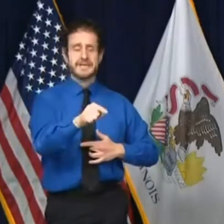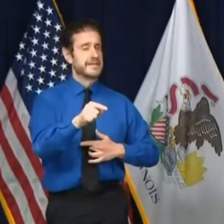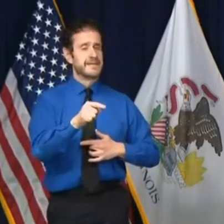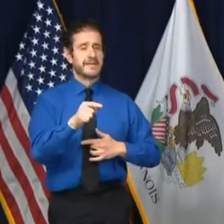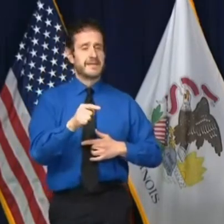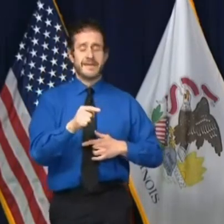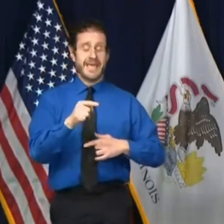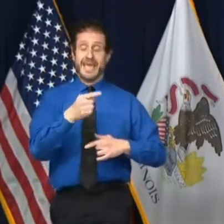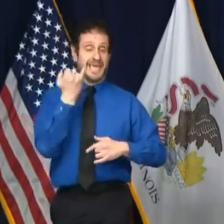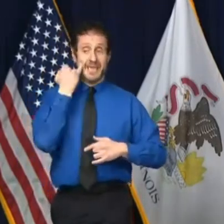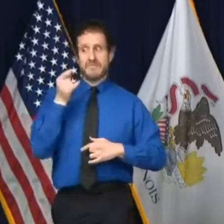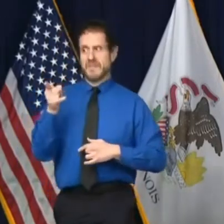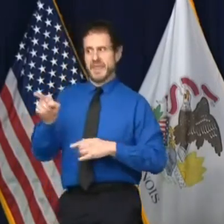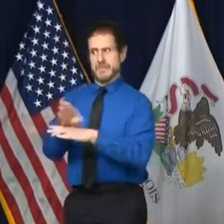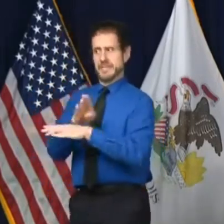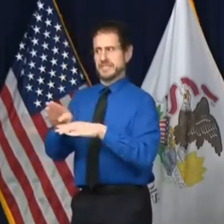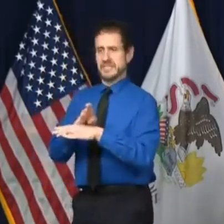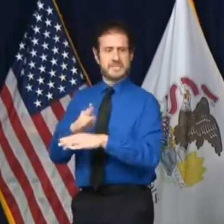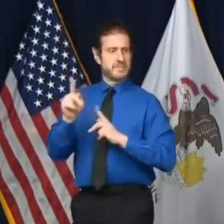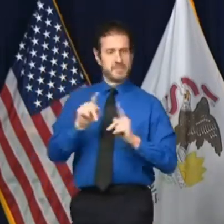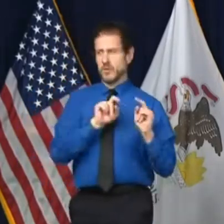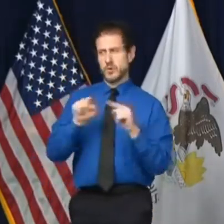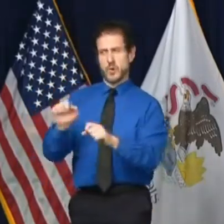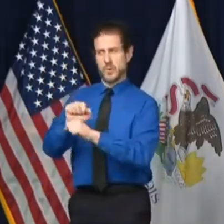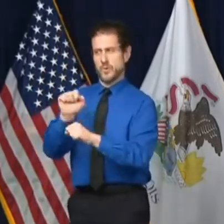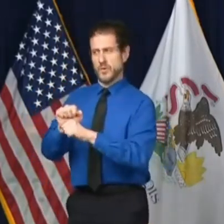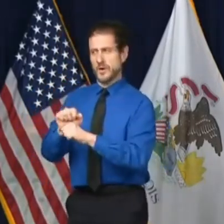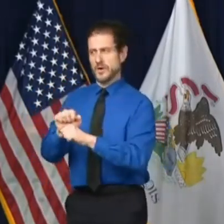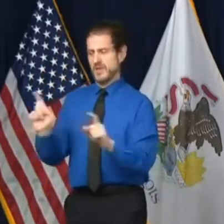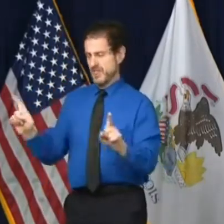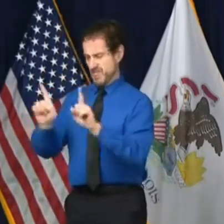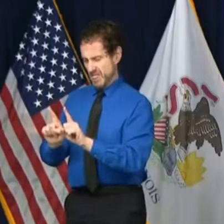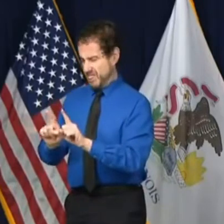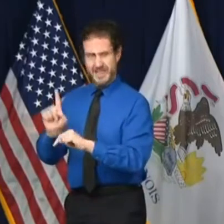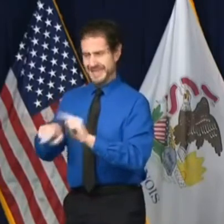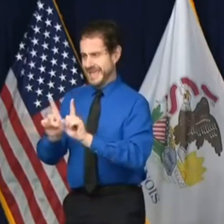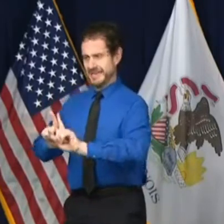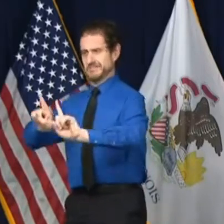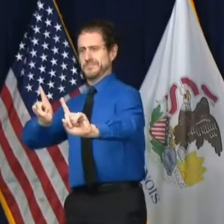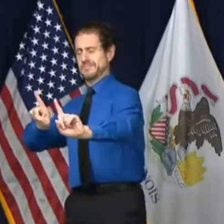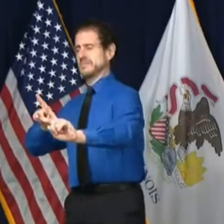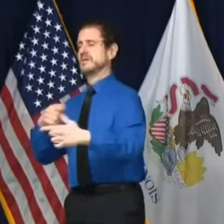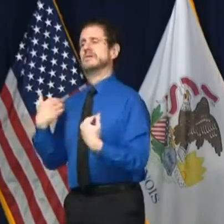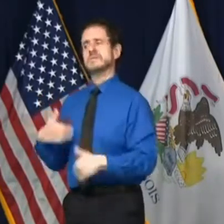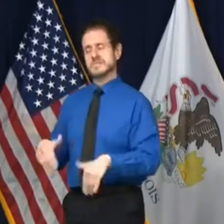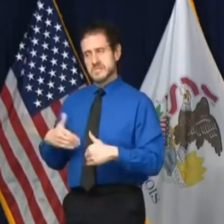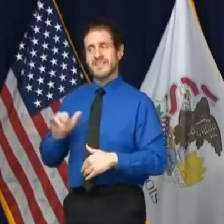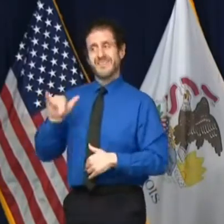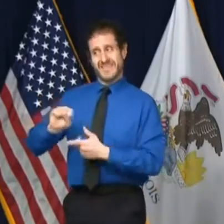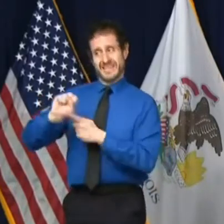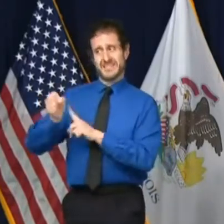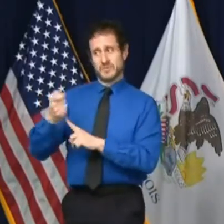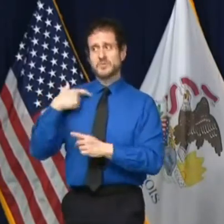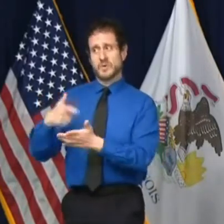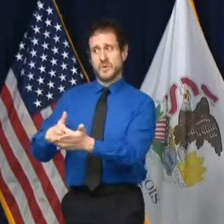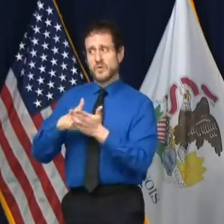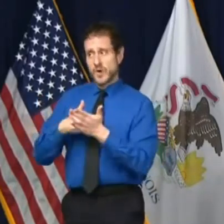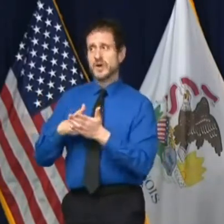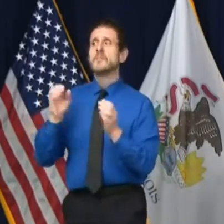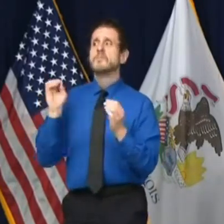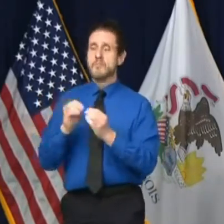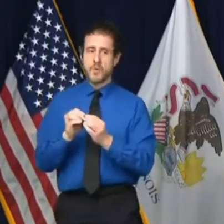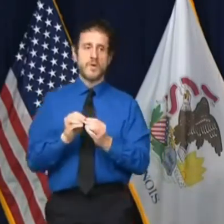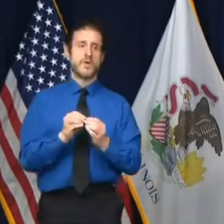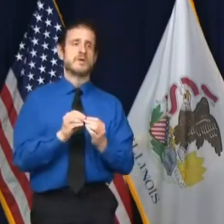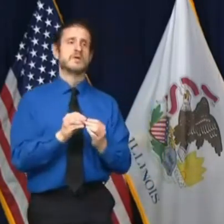maintain social distance in some circumstance, then it's a situation in which, we would need a lot more contact